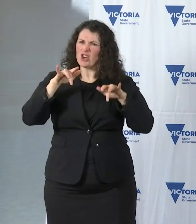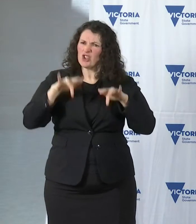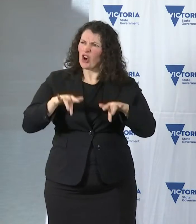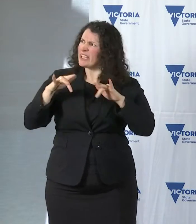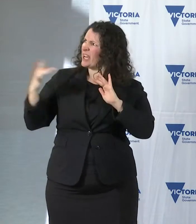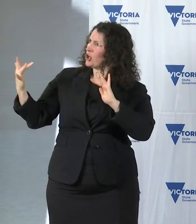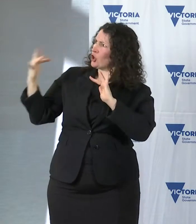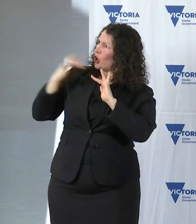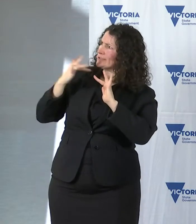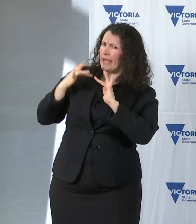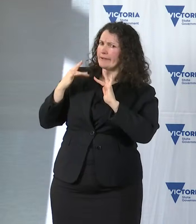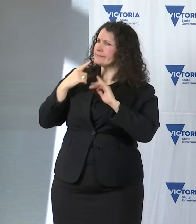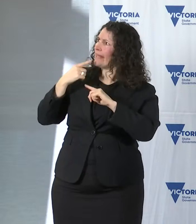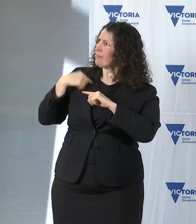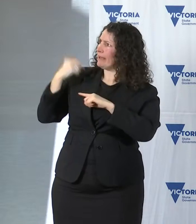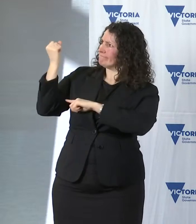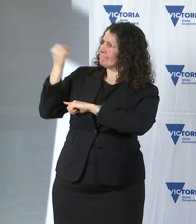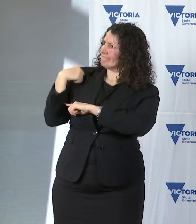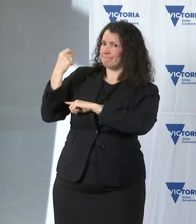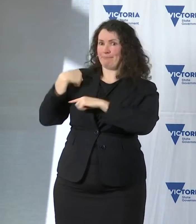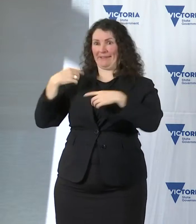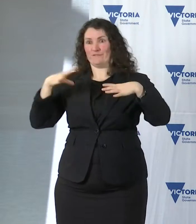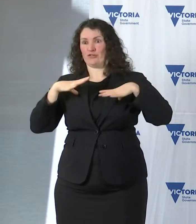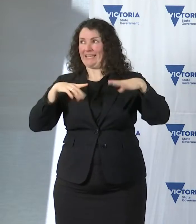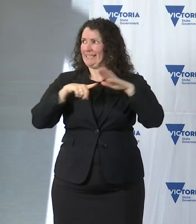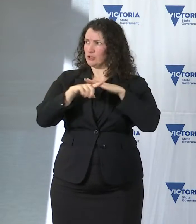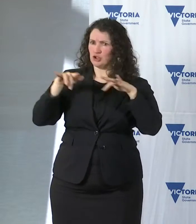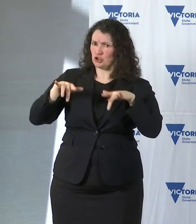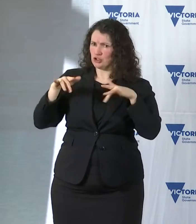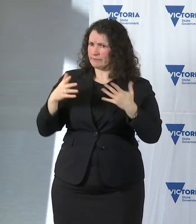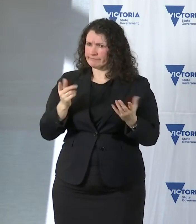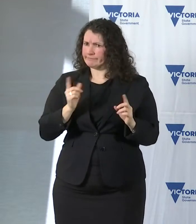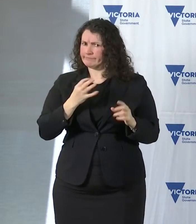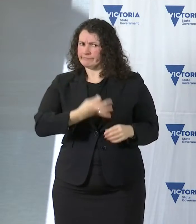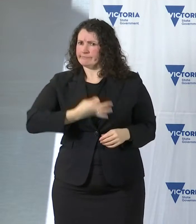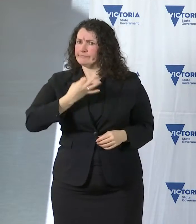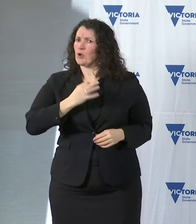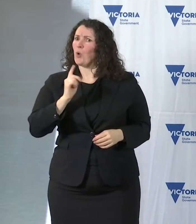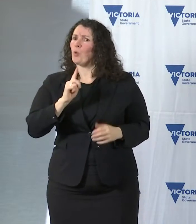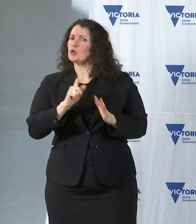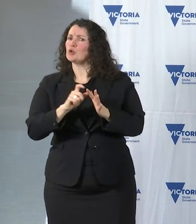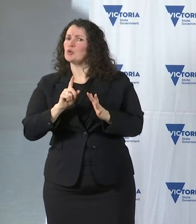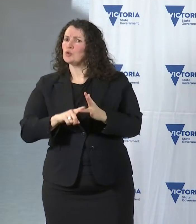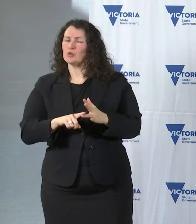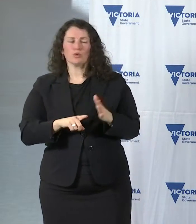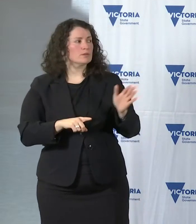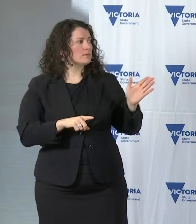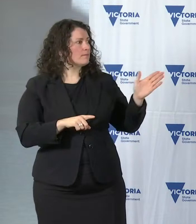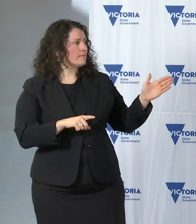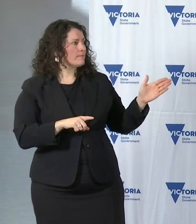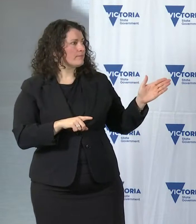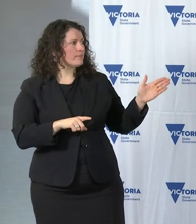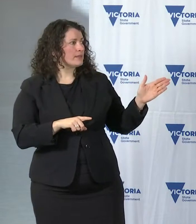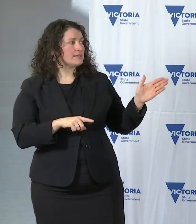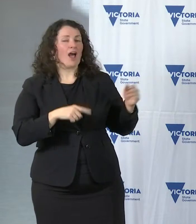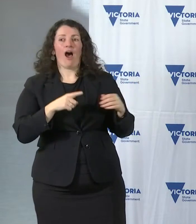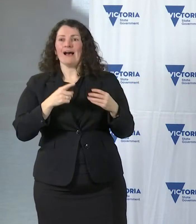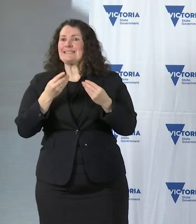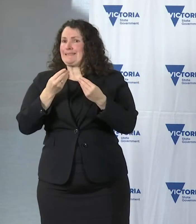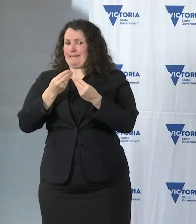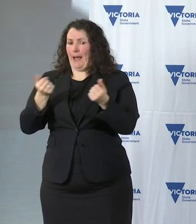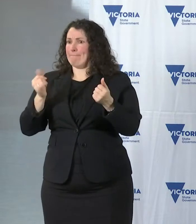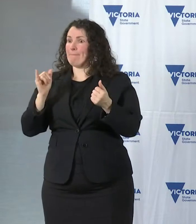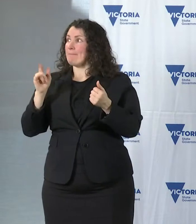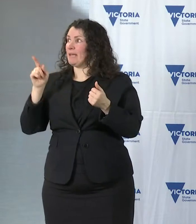details. We work that through. A number of those have come across my desk, thanks to our friends in the media over the past couple of days. We look into